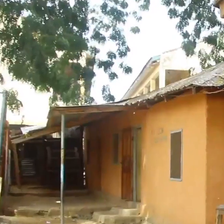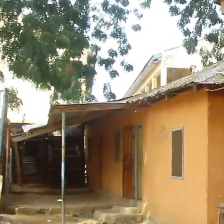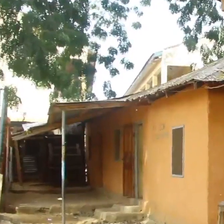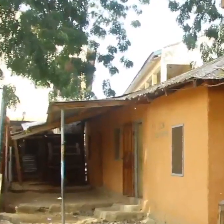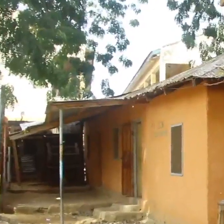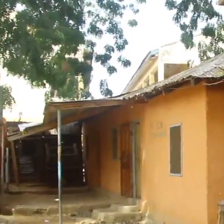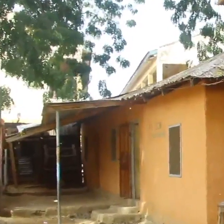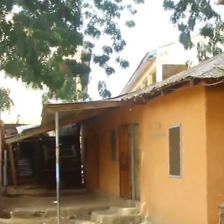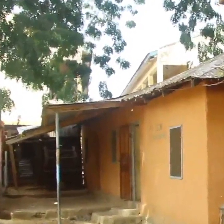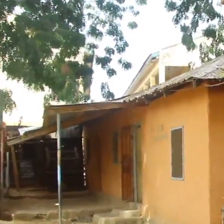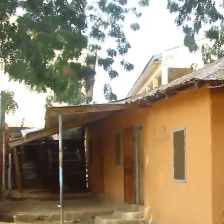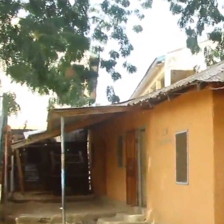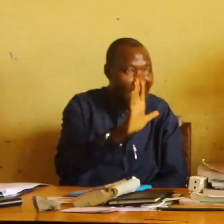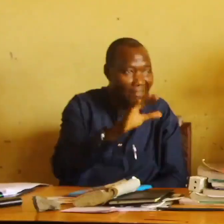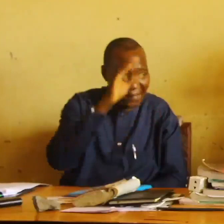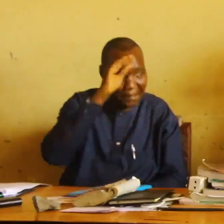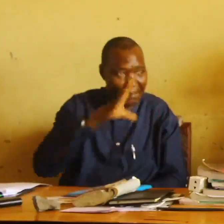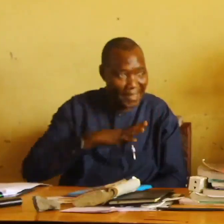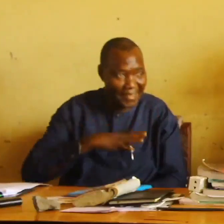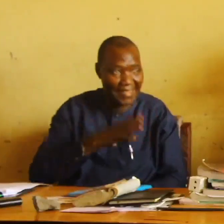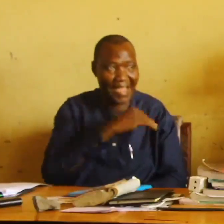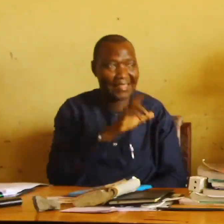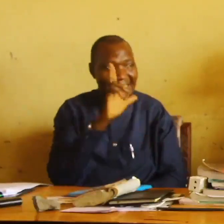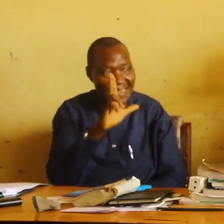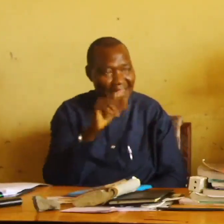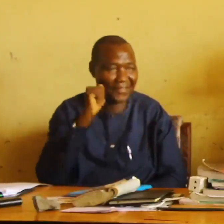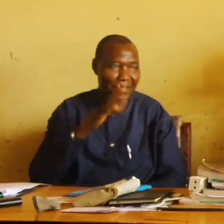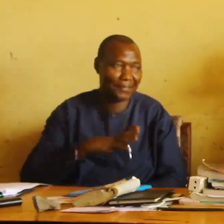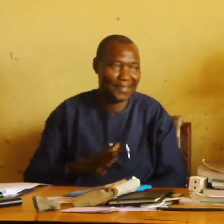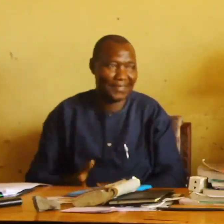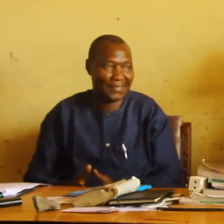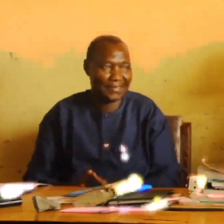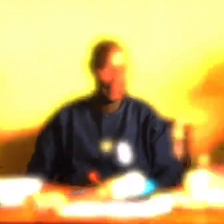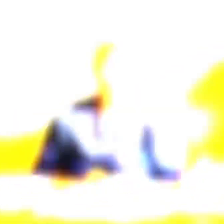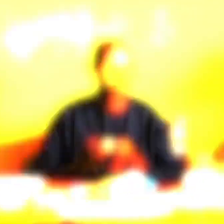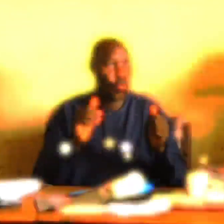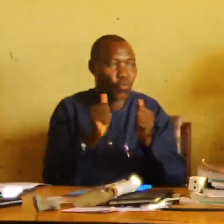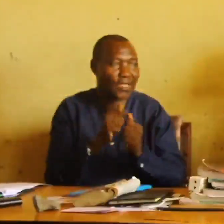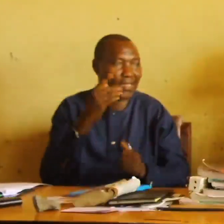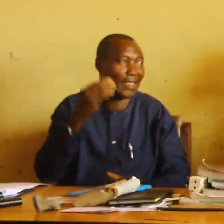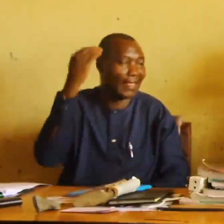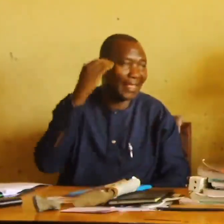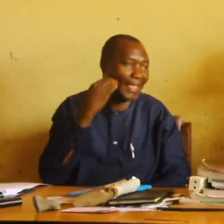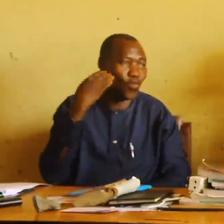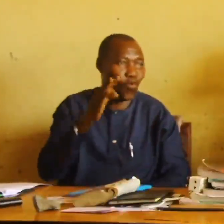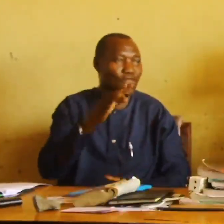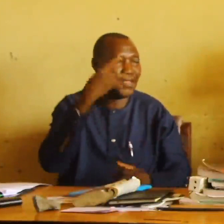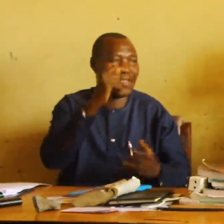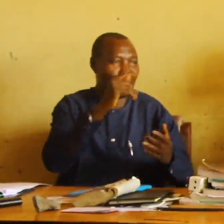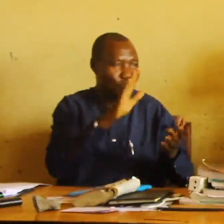staffs. We have third men and three female. And with the head of the center here, that